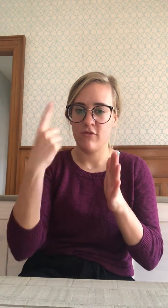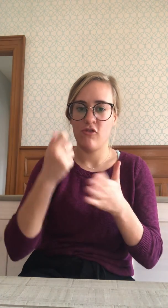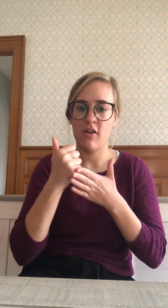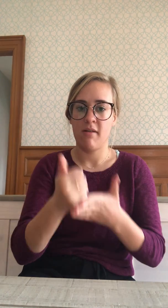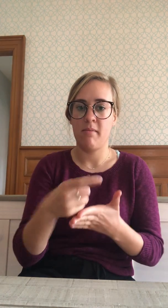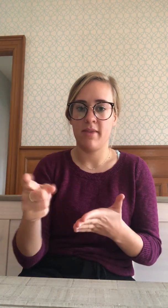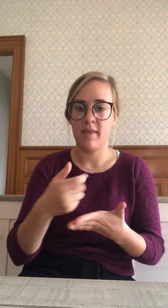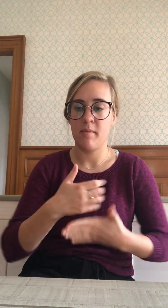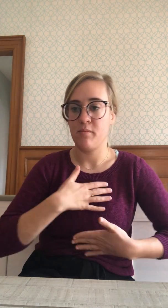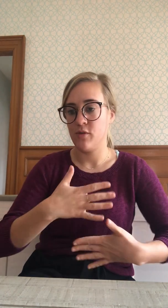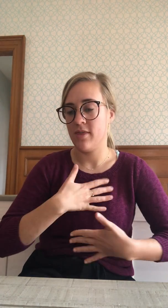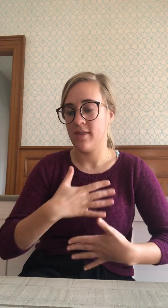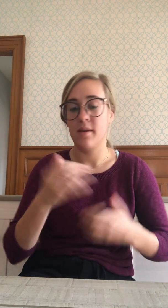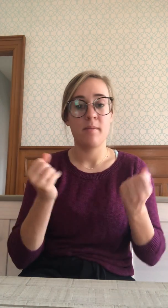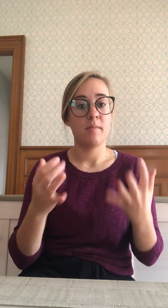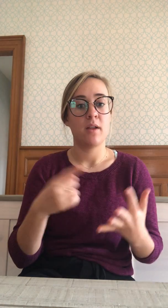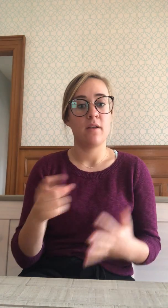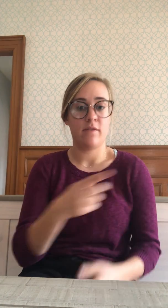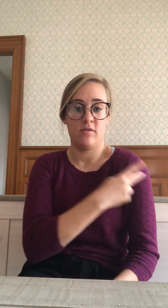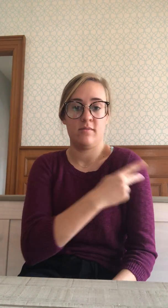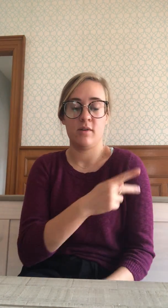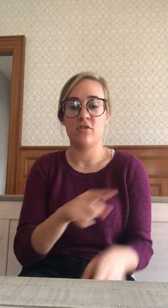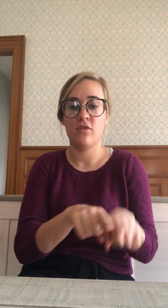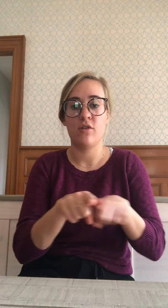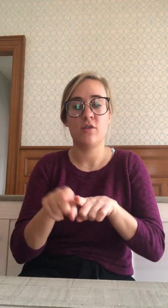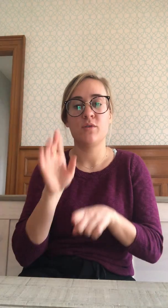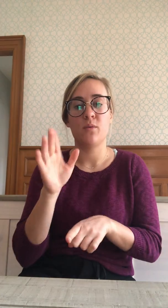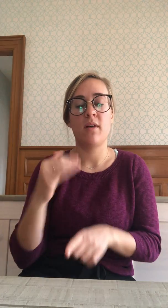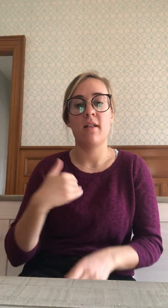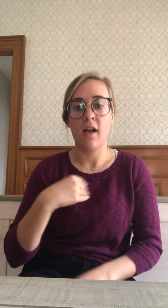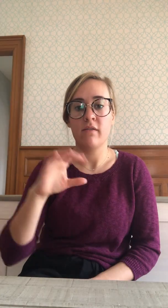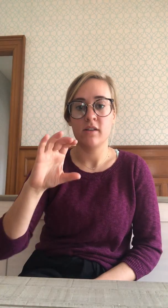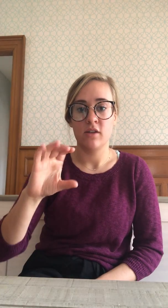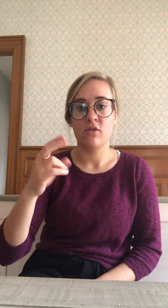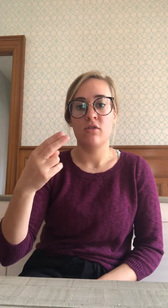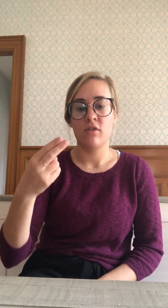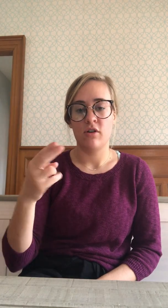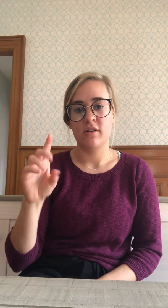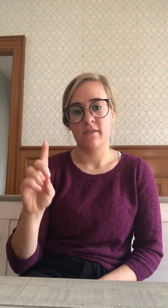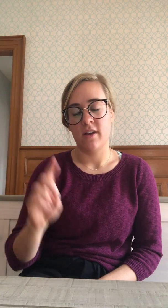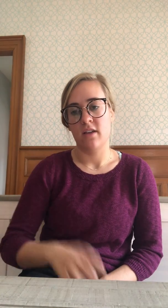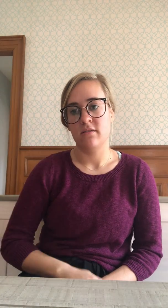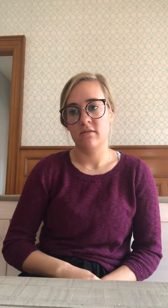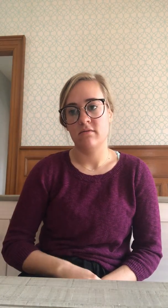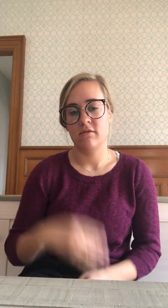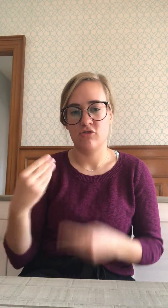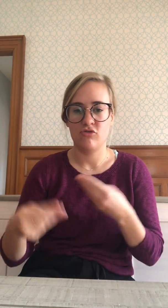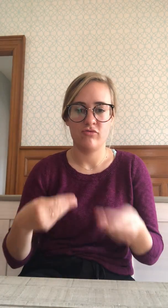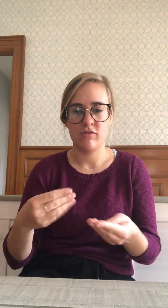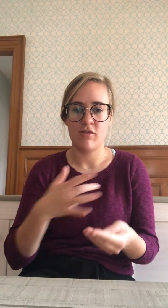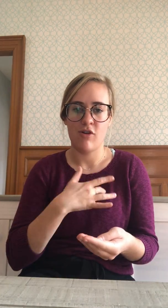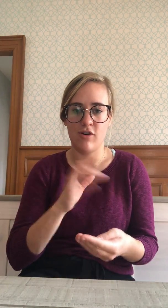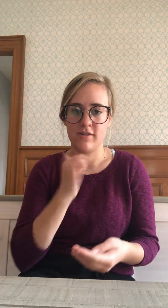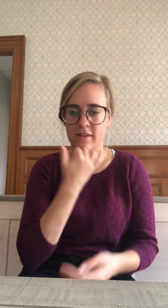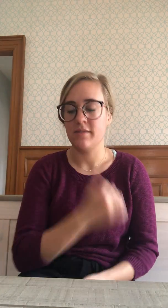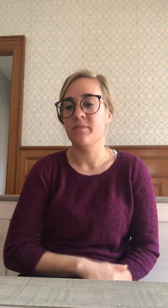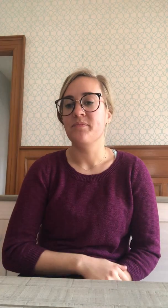Many of these patients will also have congenital heart defects as another finding. Possible treatments include